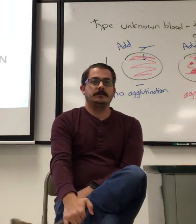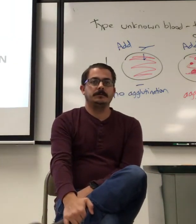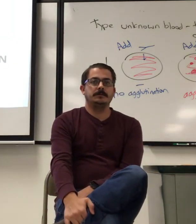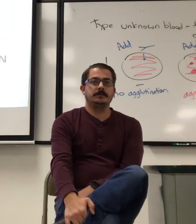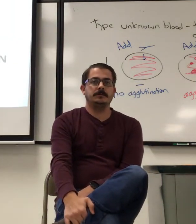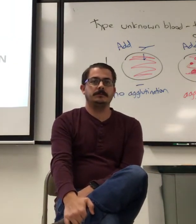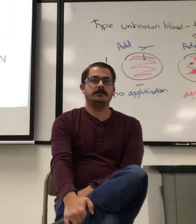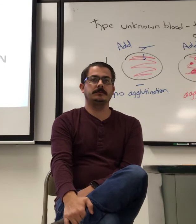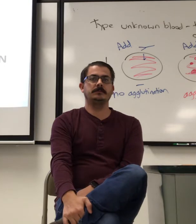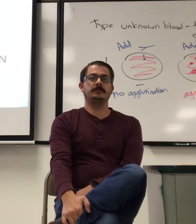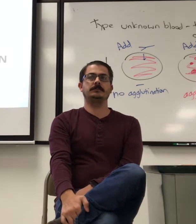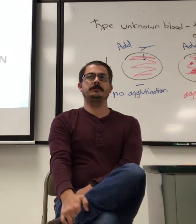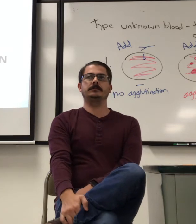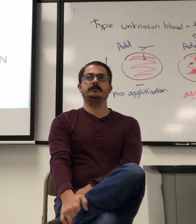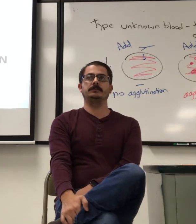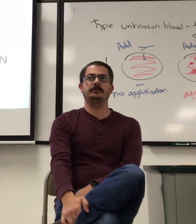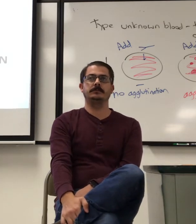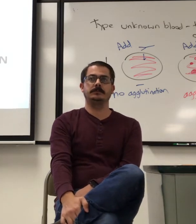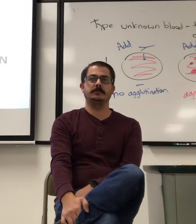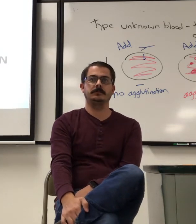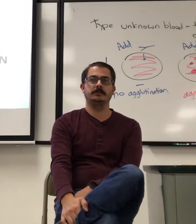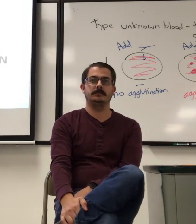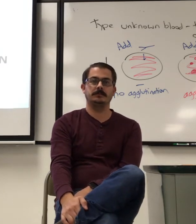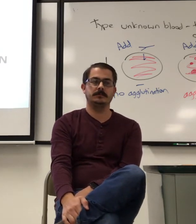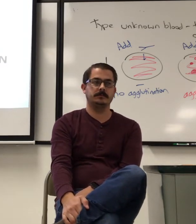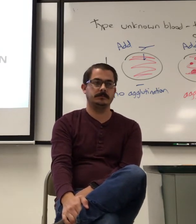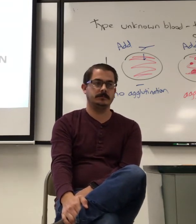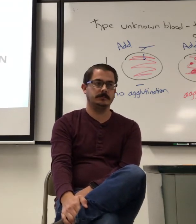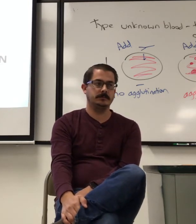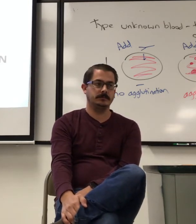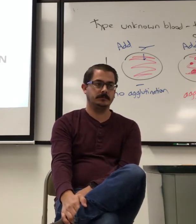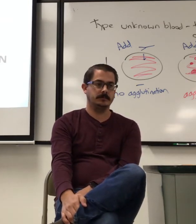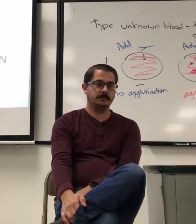formation of blood cells. So I'm changing gears real fast. I have a lot of ground to cover.